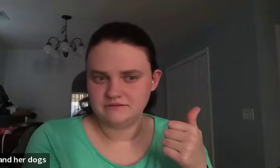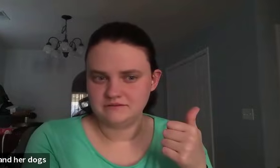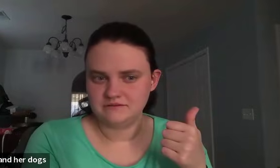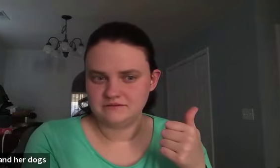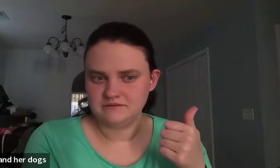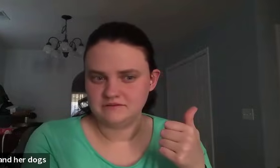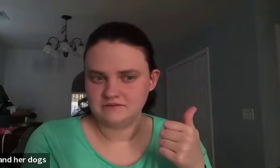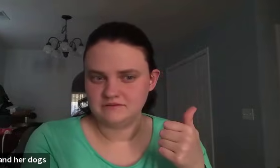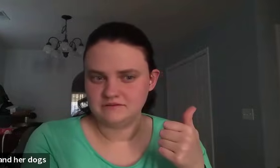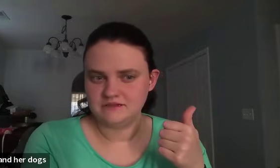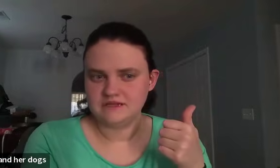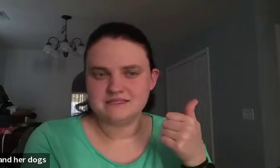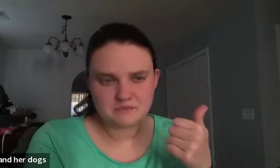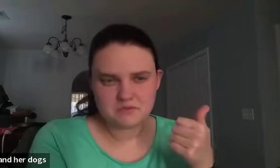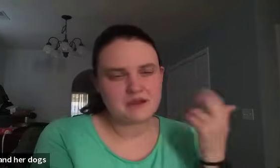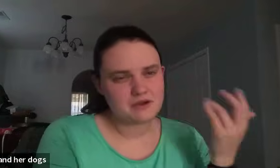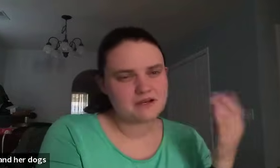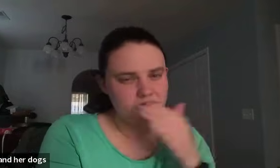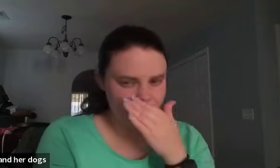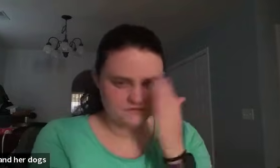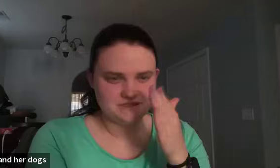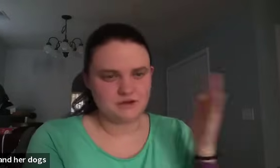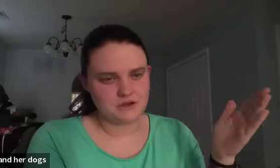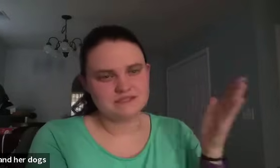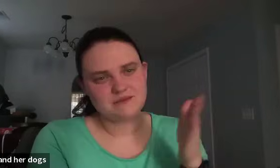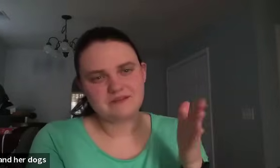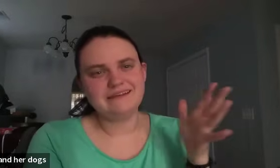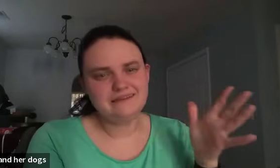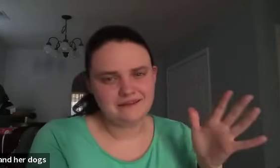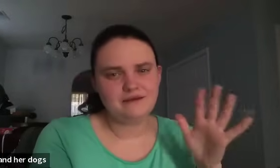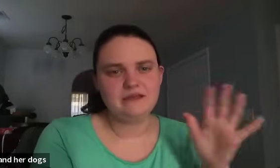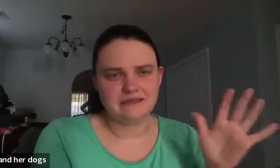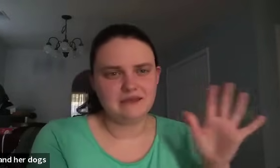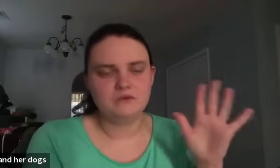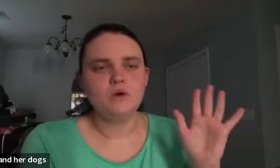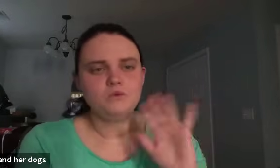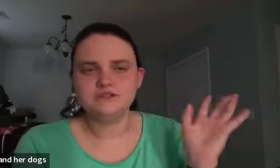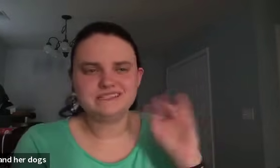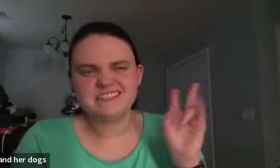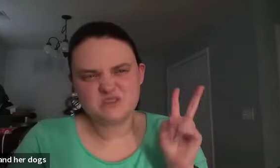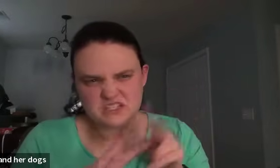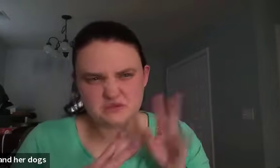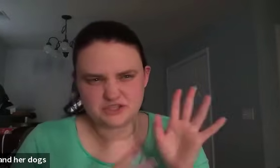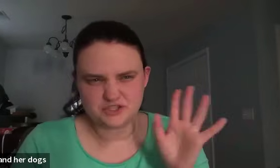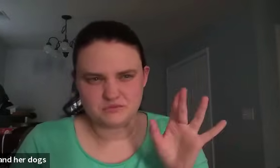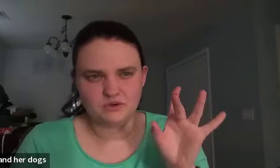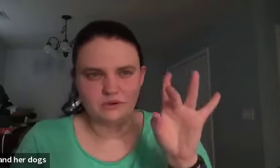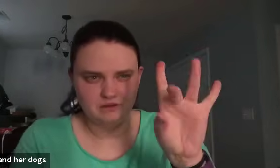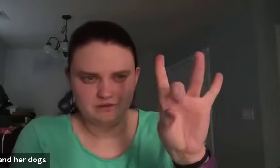Some people I know want to go through every single one. Some are like, oh, we can go, we'll do, since it's only two, we'll just do them real quick.